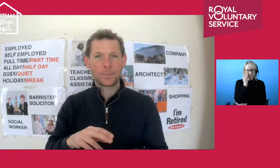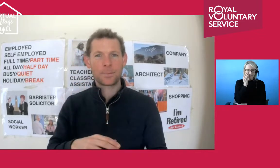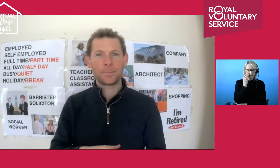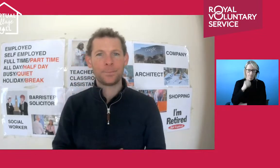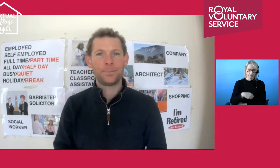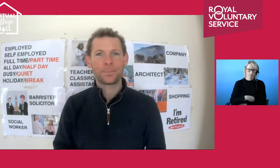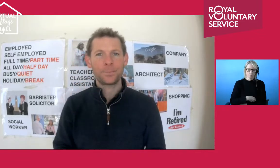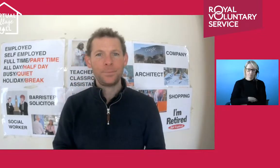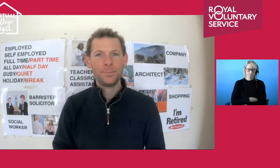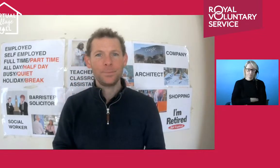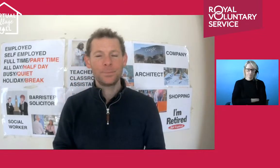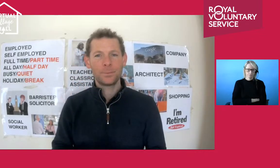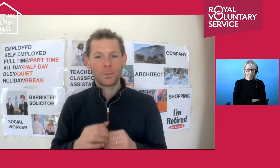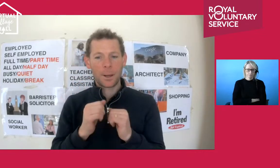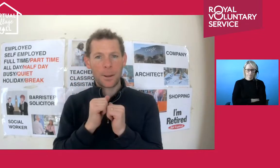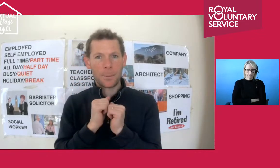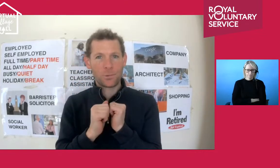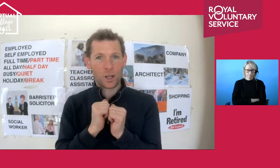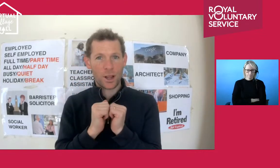Dad.